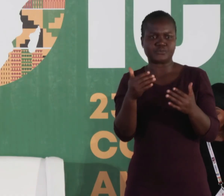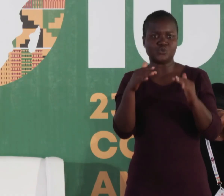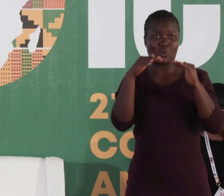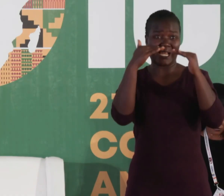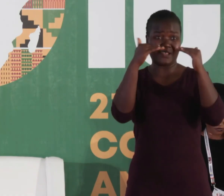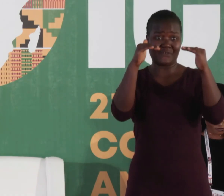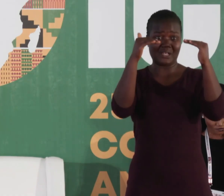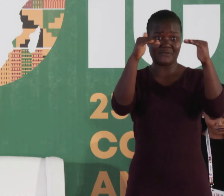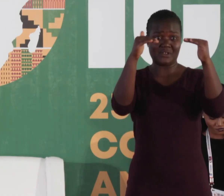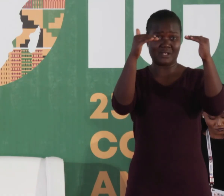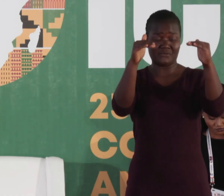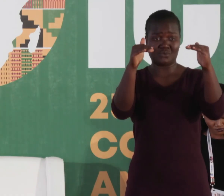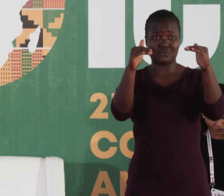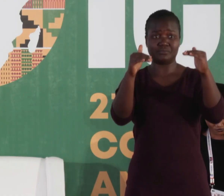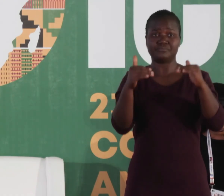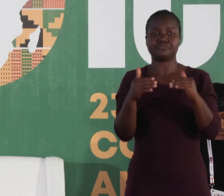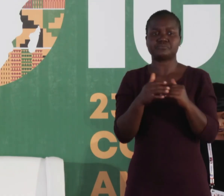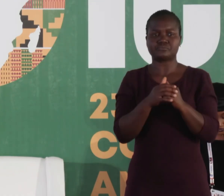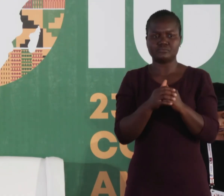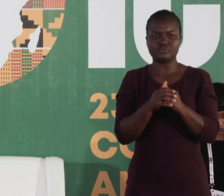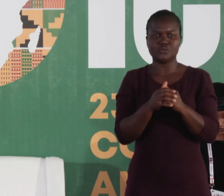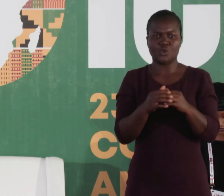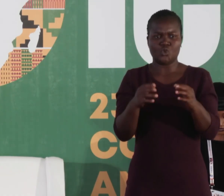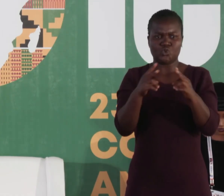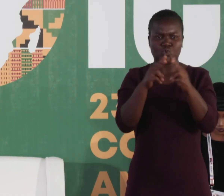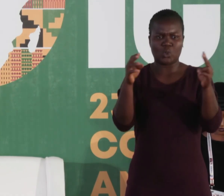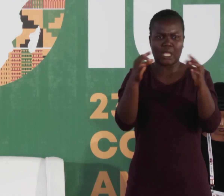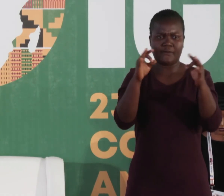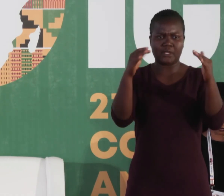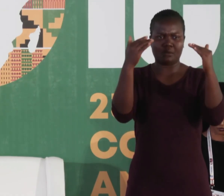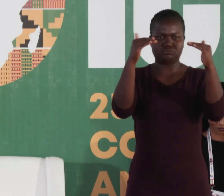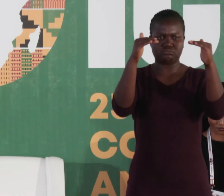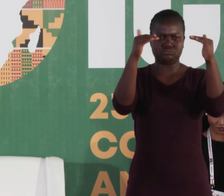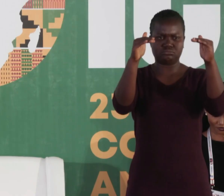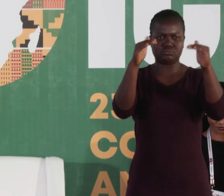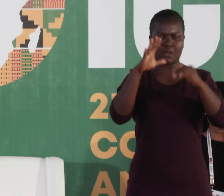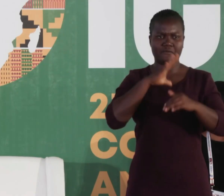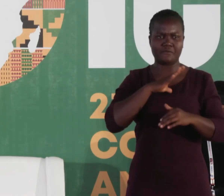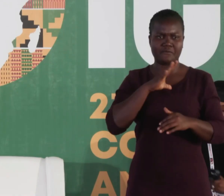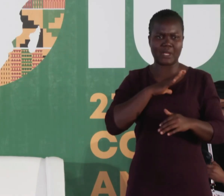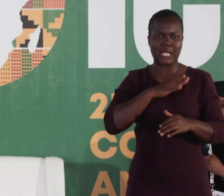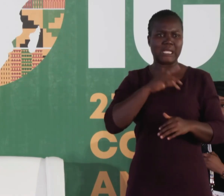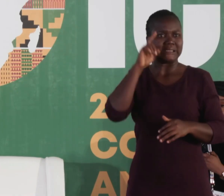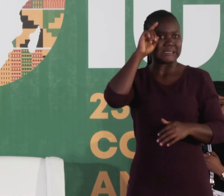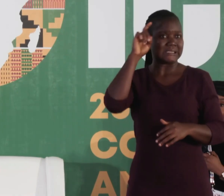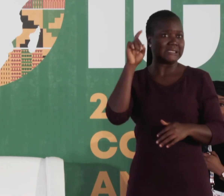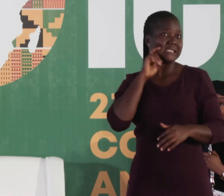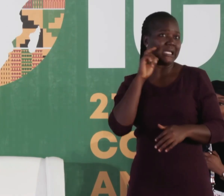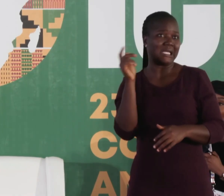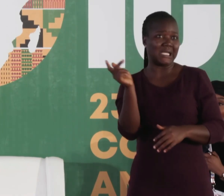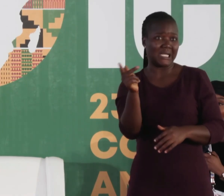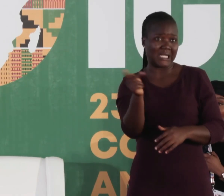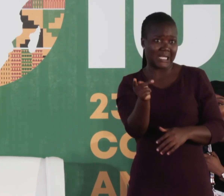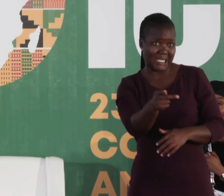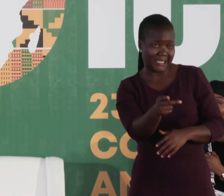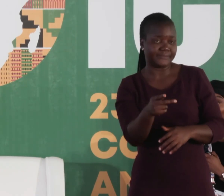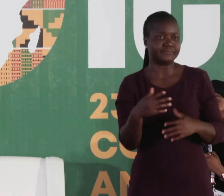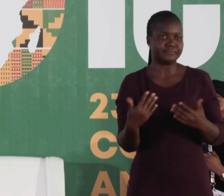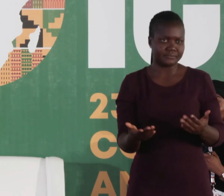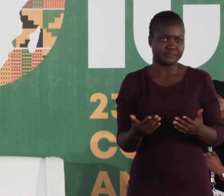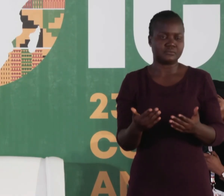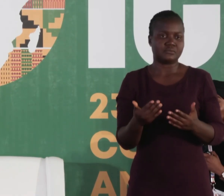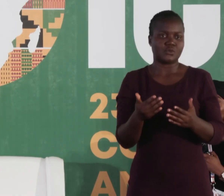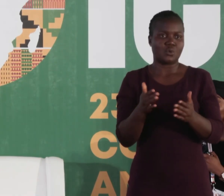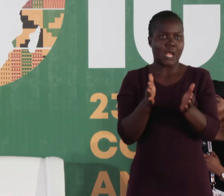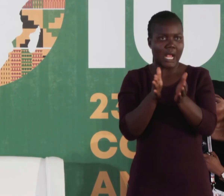TOPAZ intervention arm. So in the standard of care arm, sex workers were initiated on PrEP